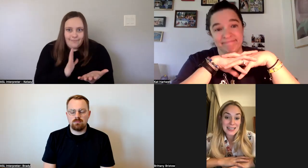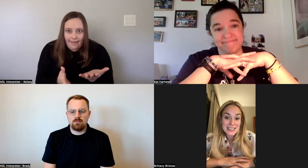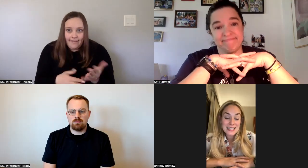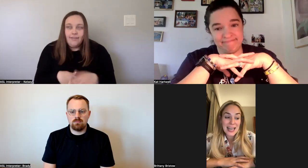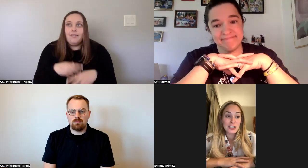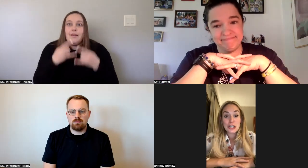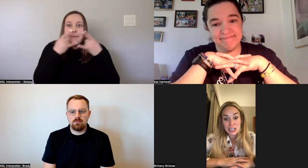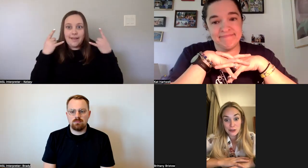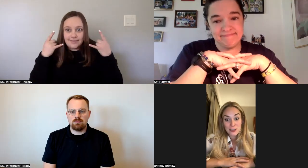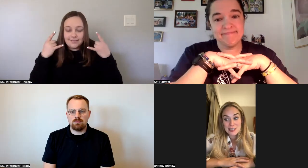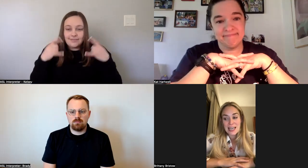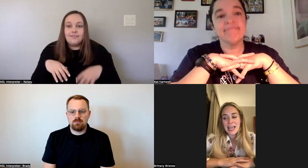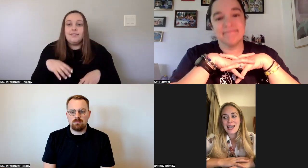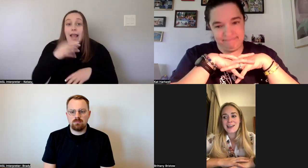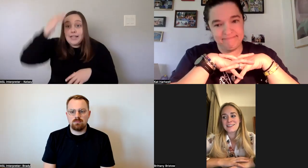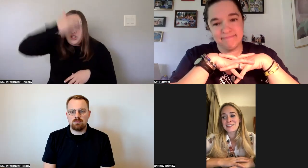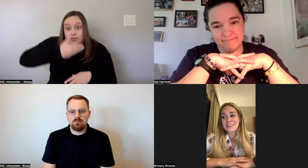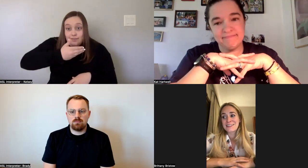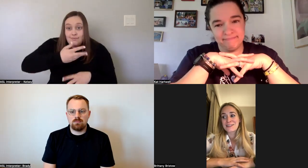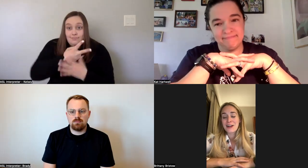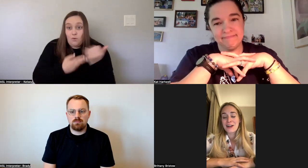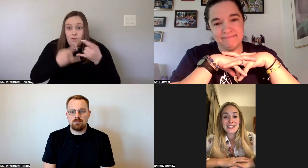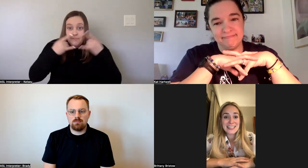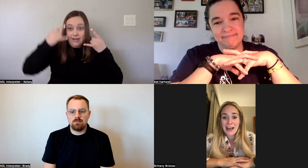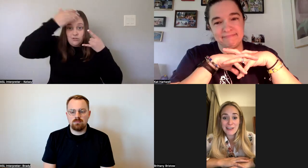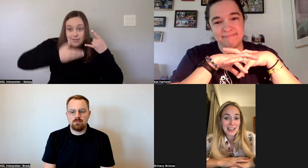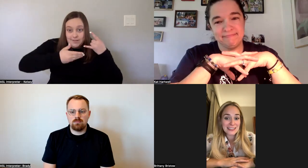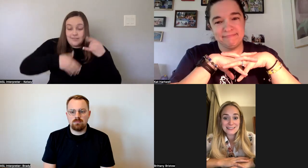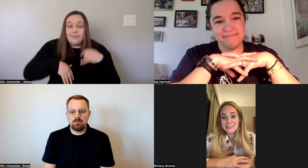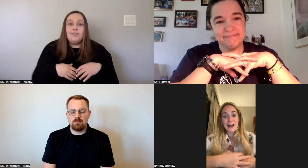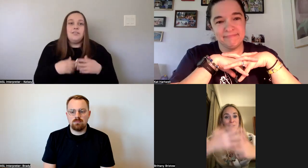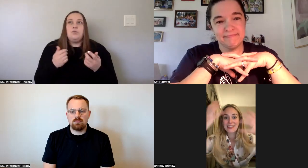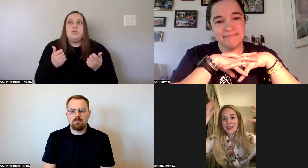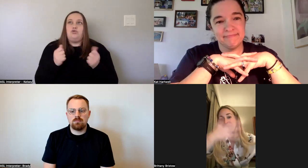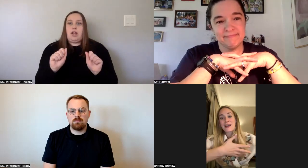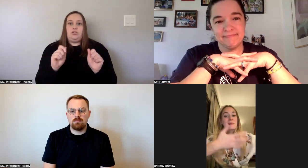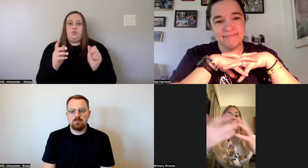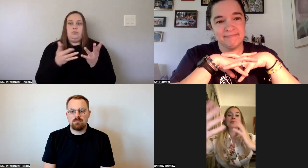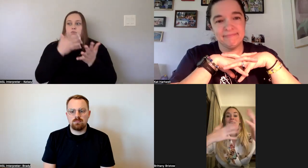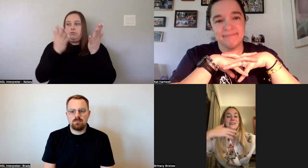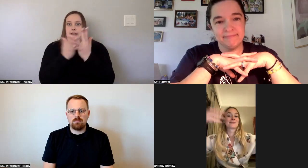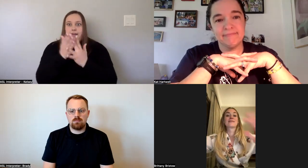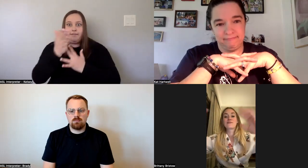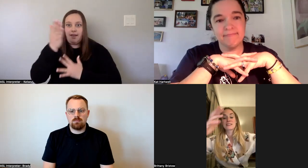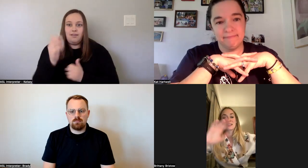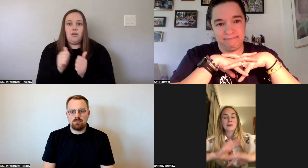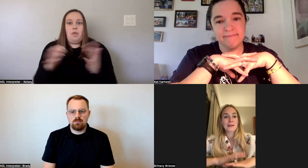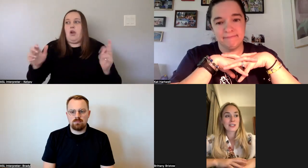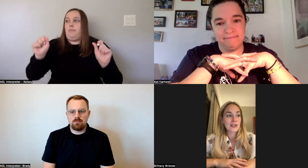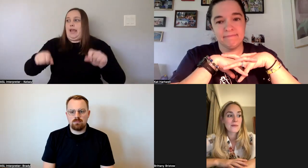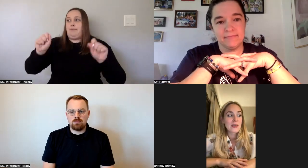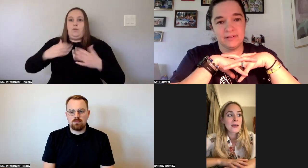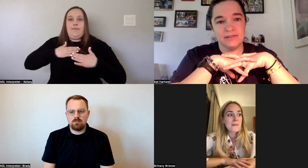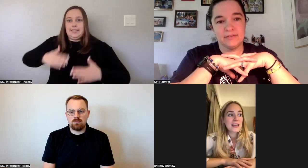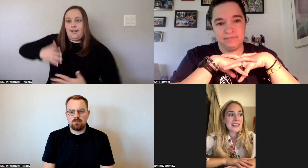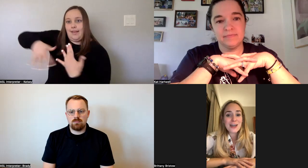wearing masks and shields and trying to navigate everything without being able to like physically be around